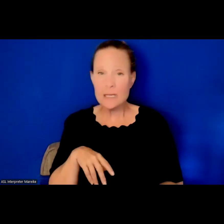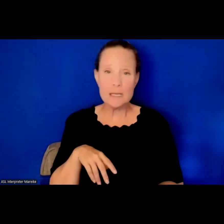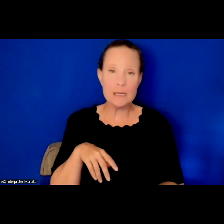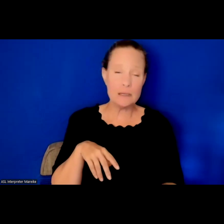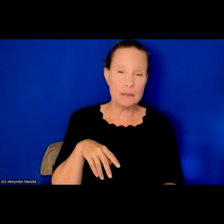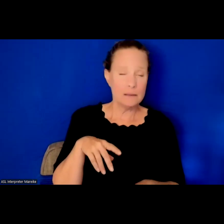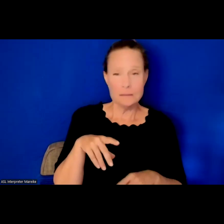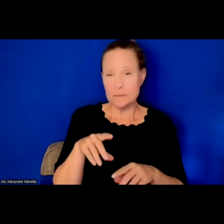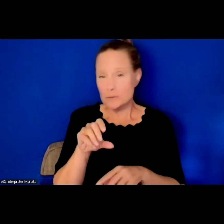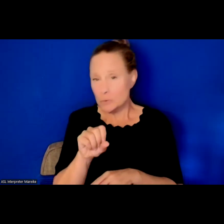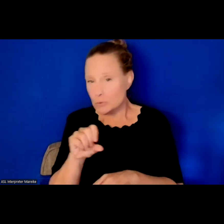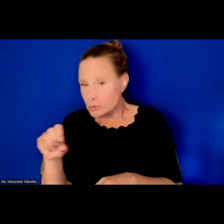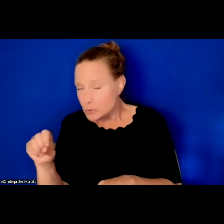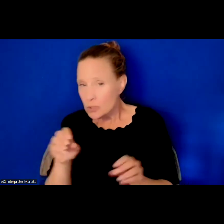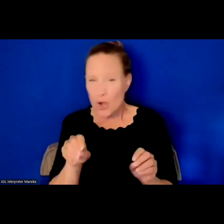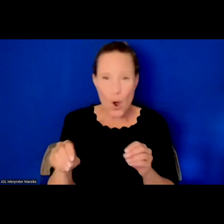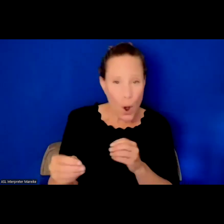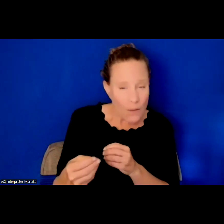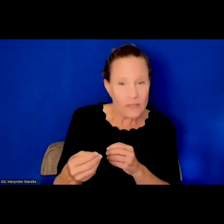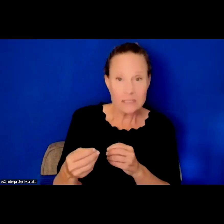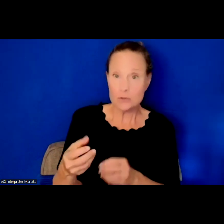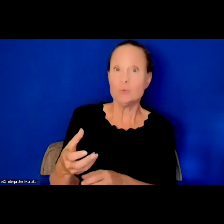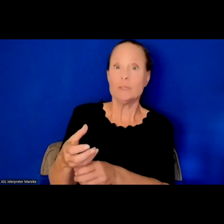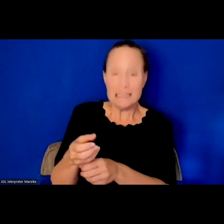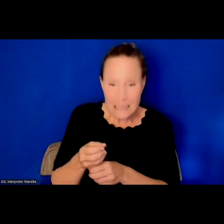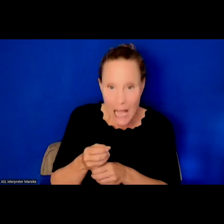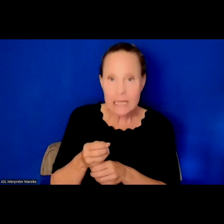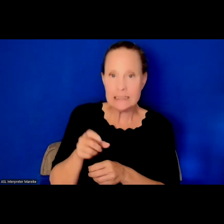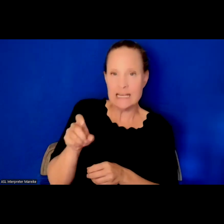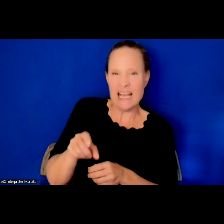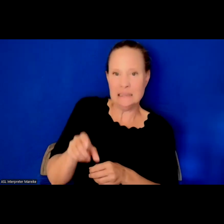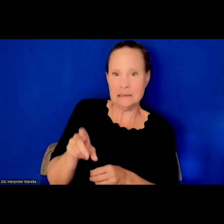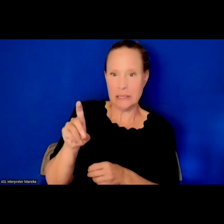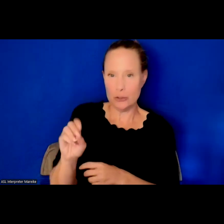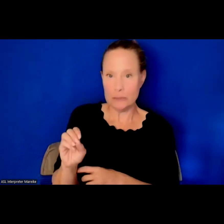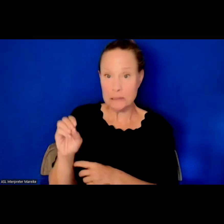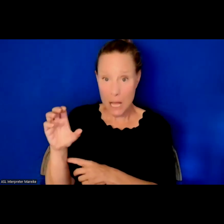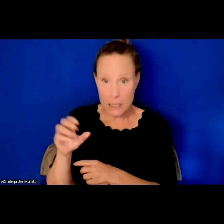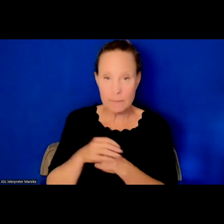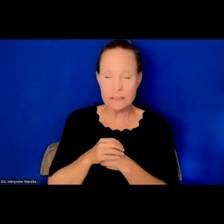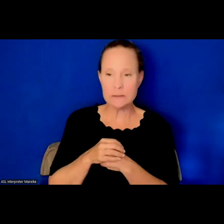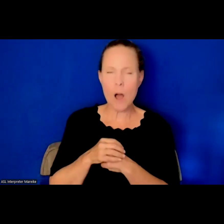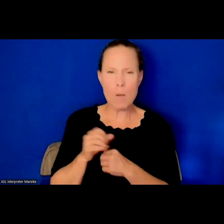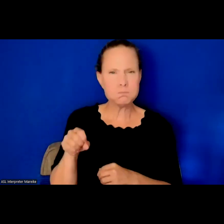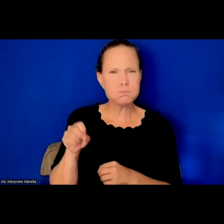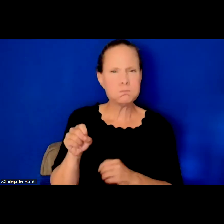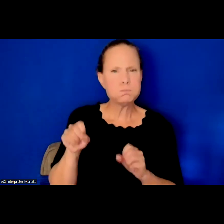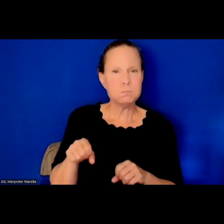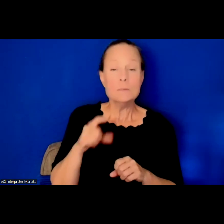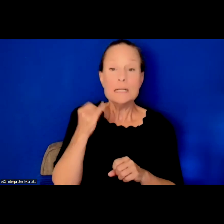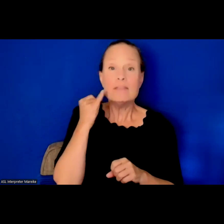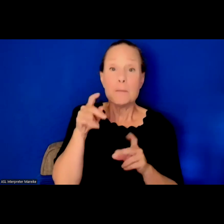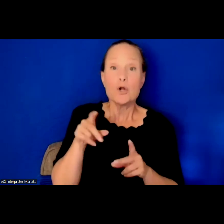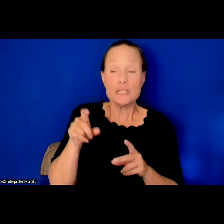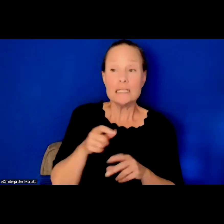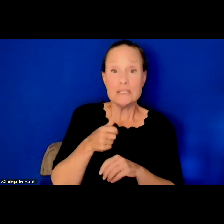Security offices to receive those vital documentation? So yes, if someone needs to go to the